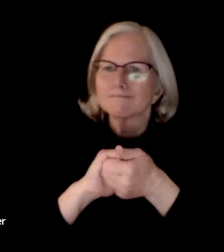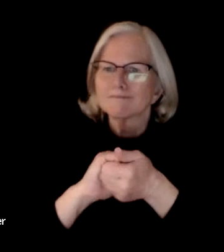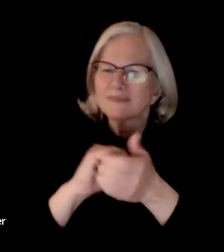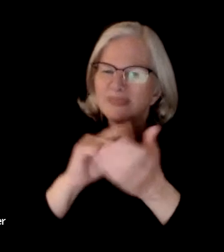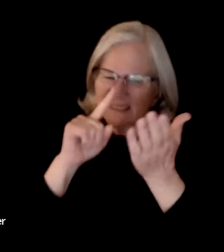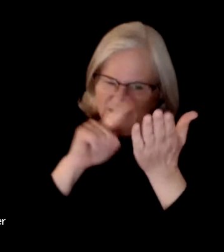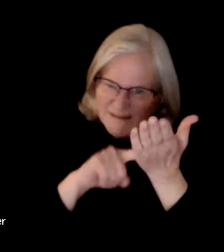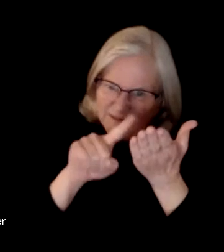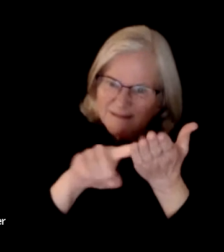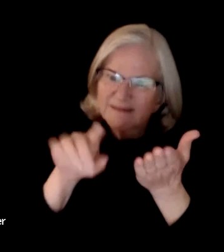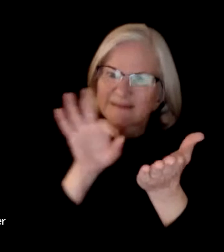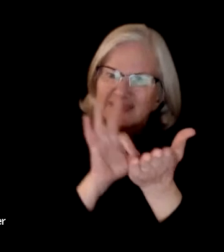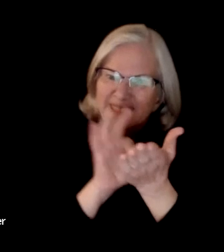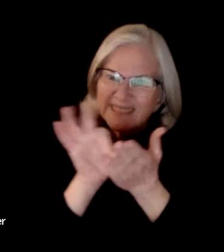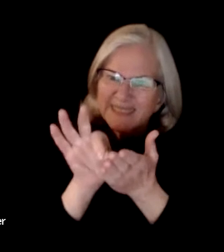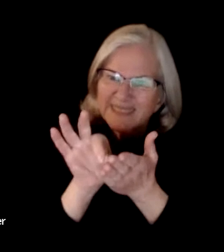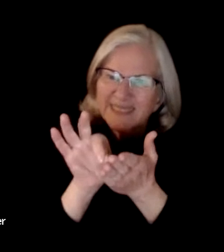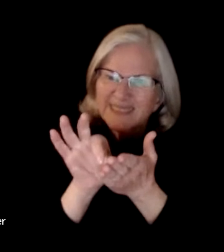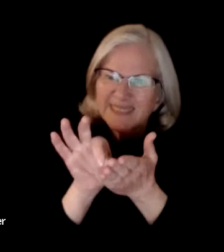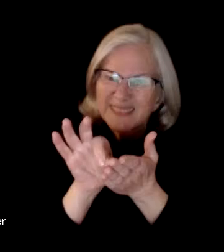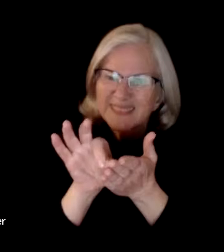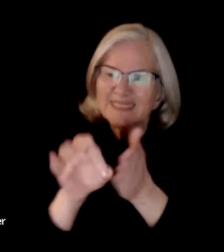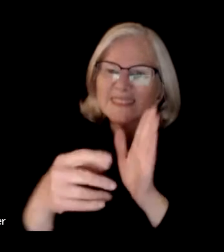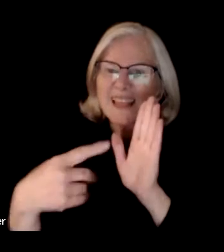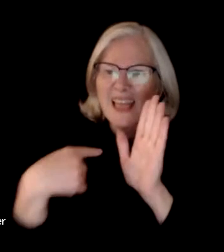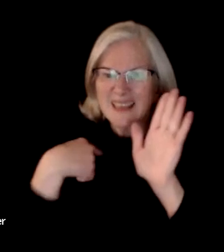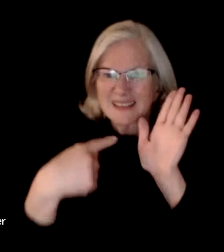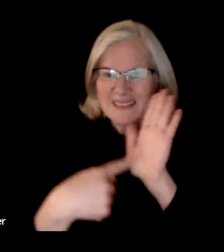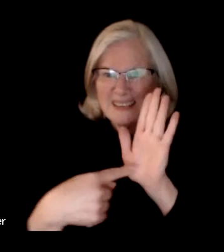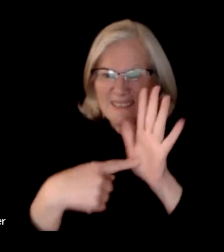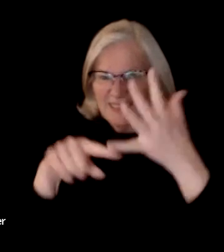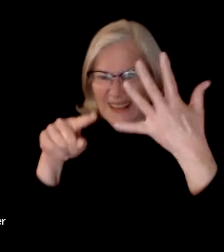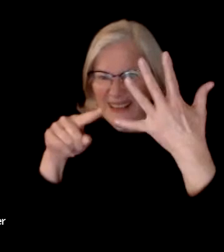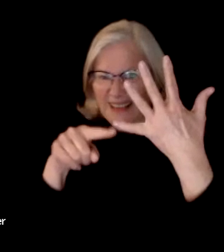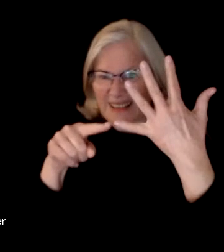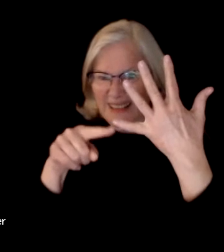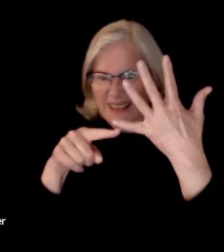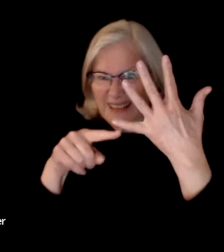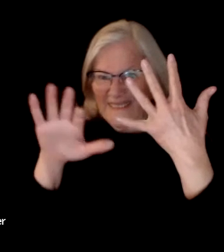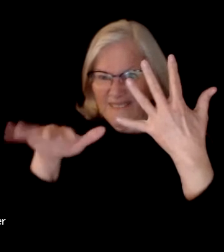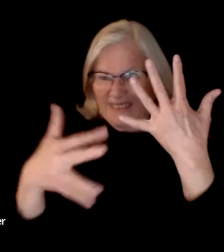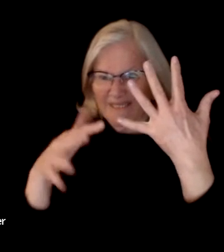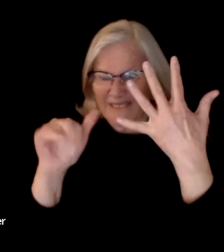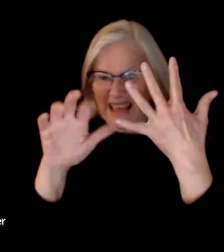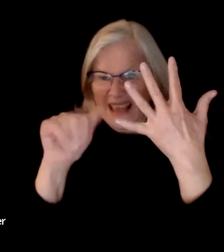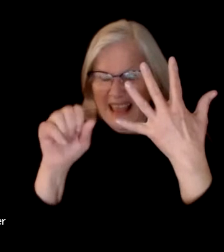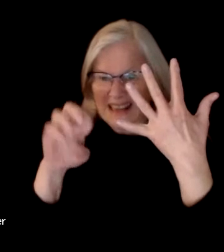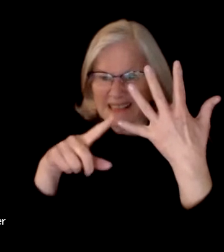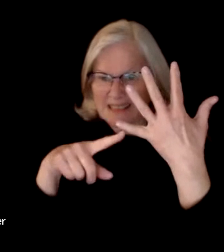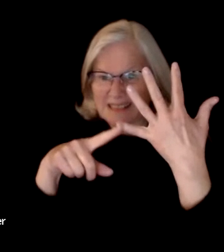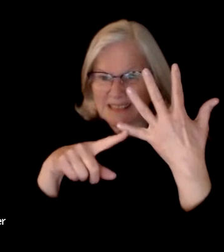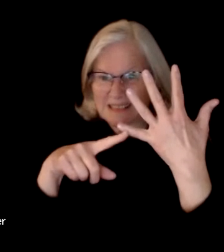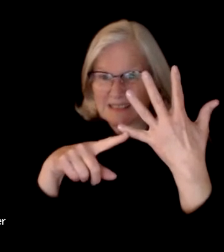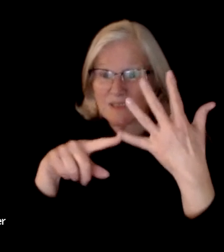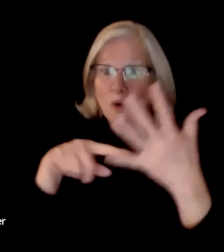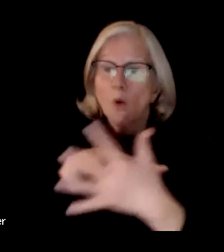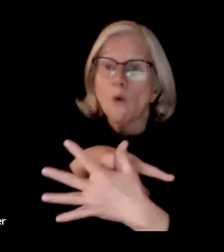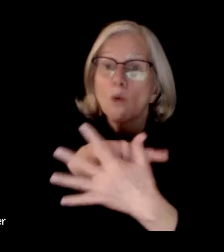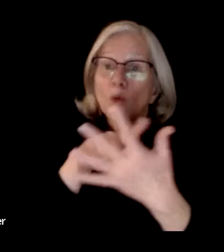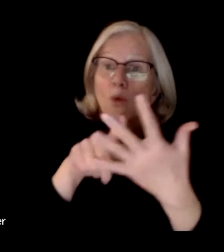1,500 samples a week. And so that is where that 5th case came from. The cases range from